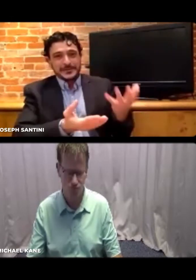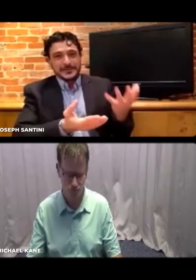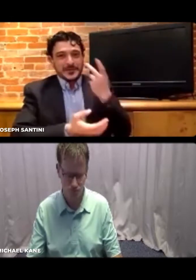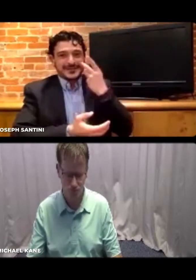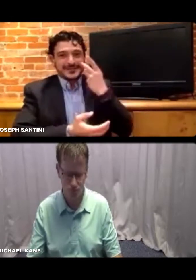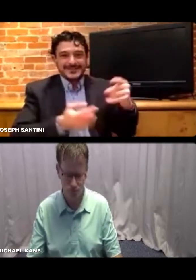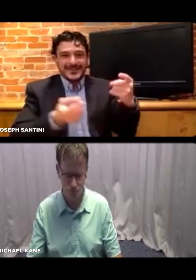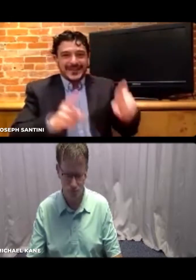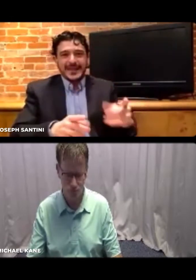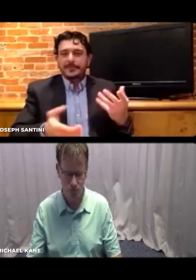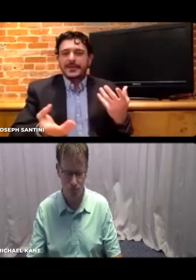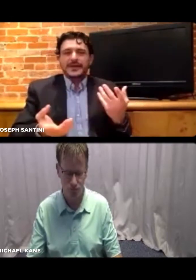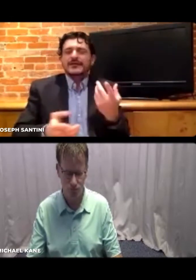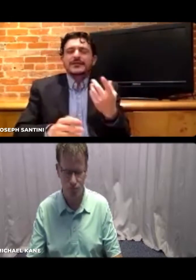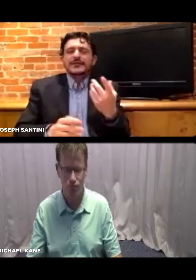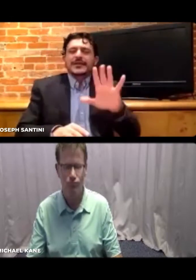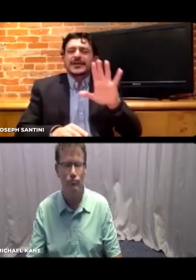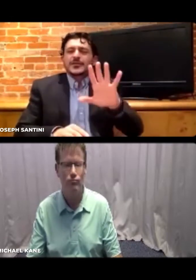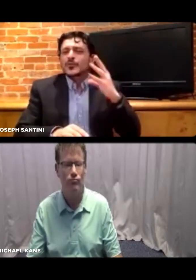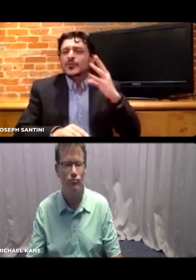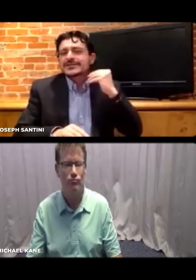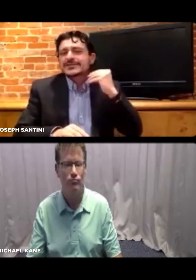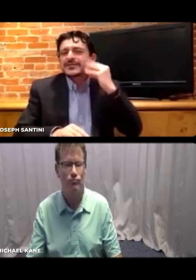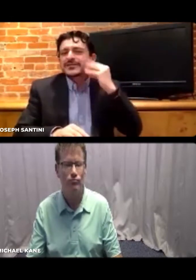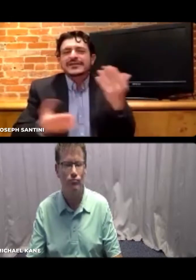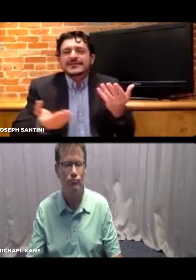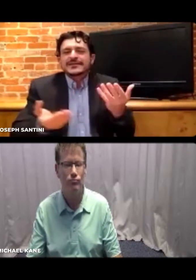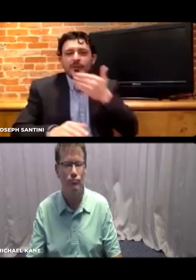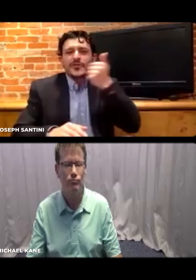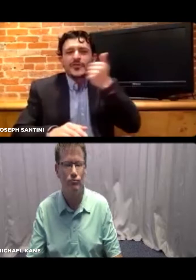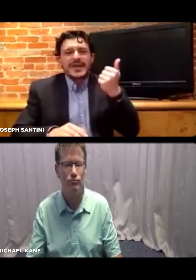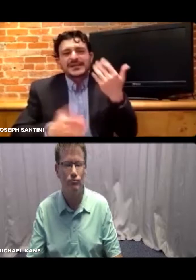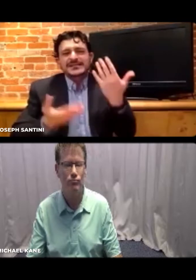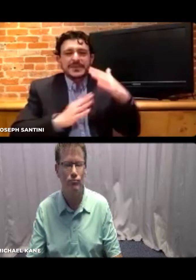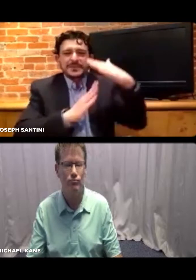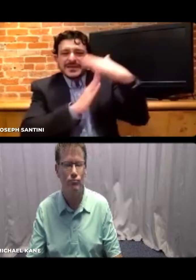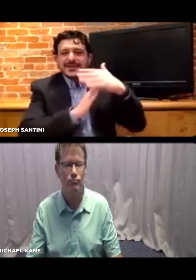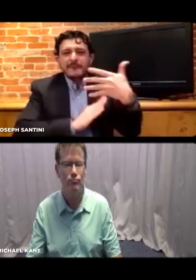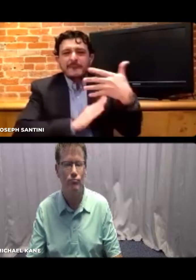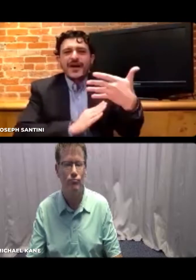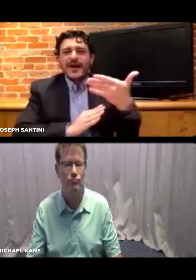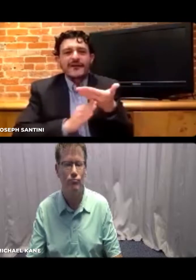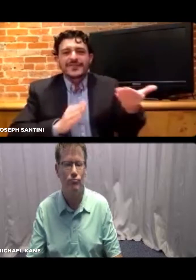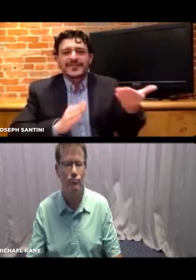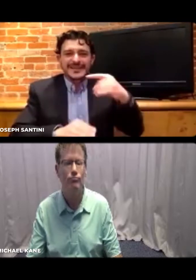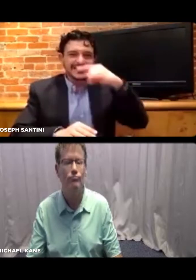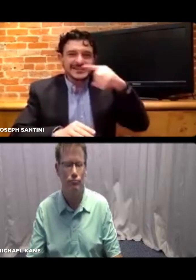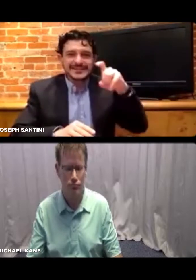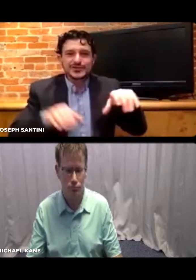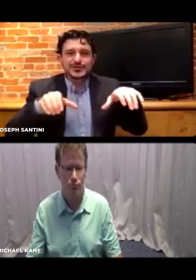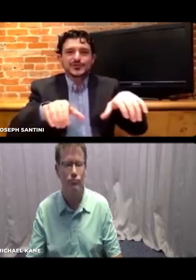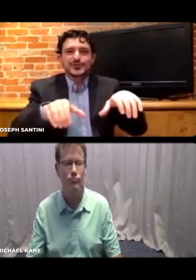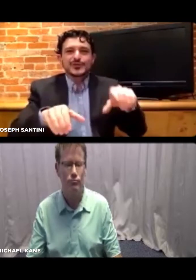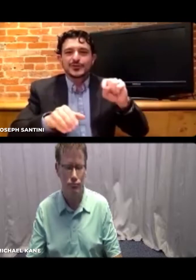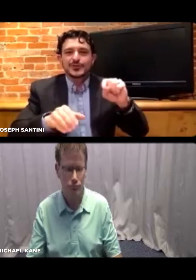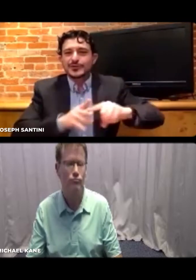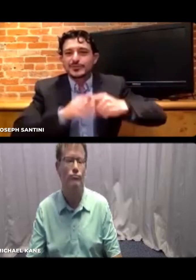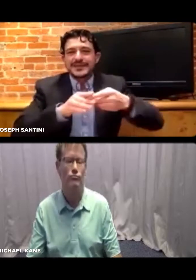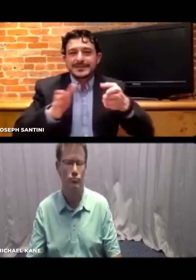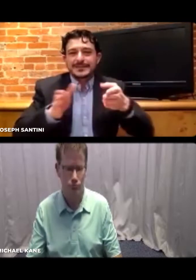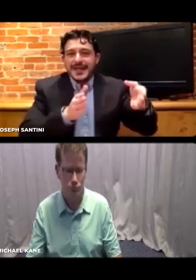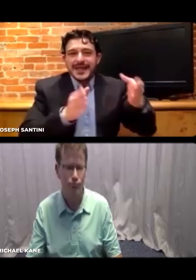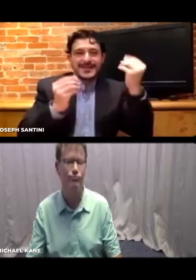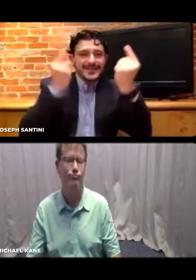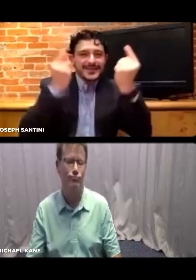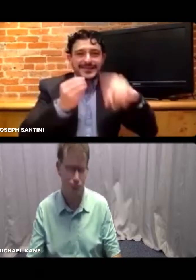happen for themselves. Mike, what would be your top 5 suggestions for kids to begin doing now, and what